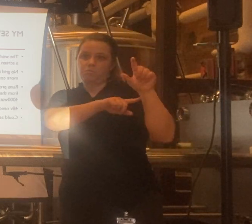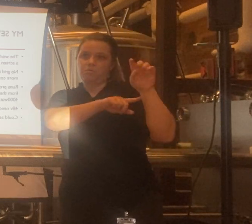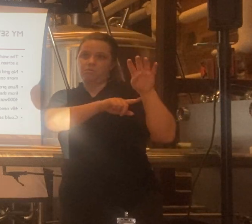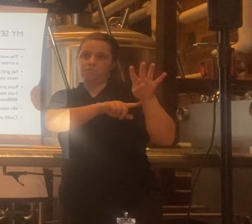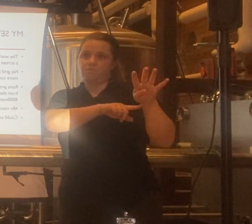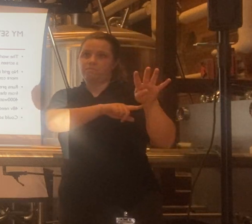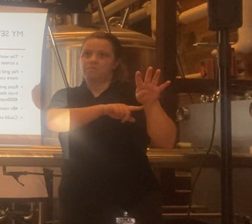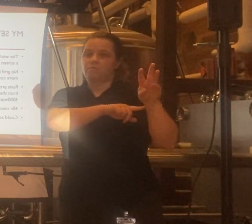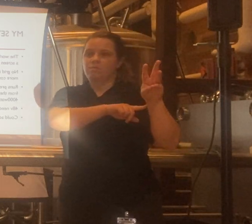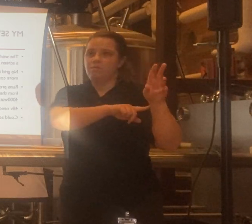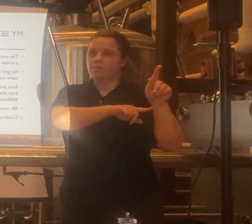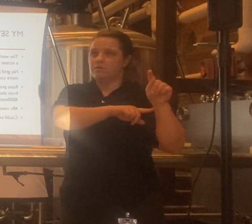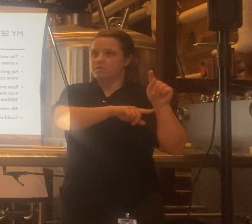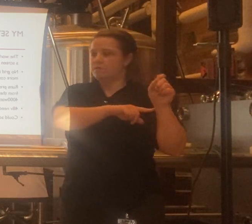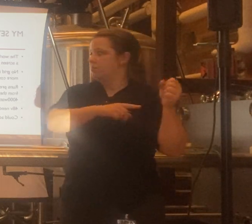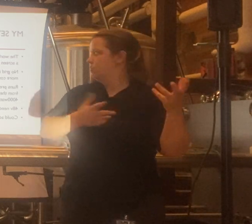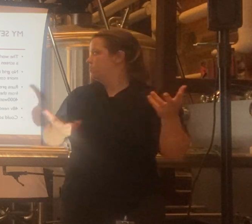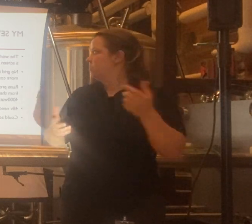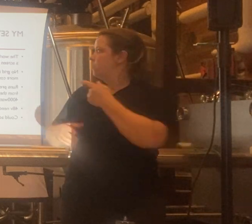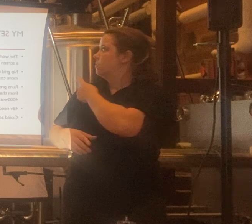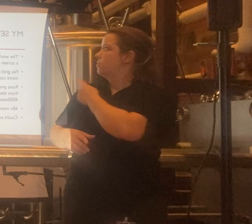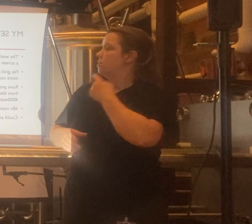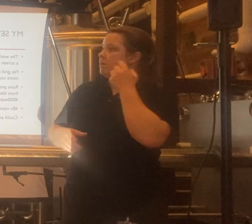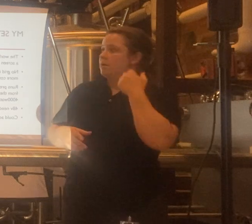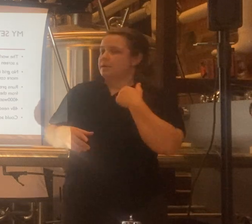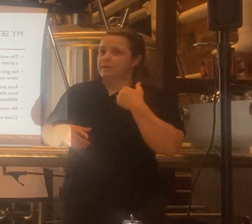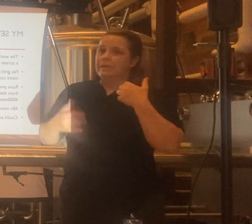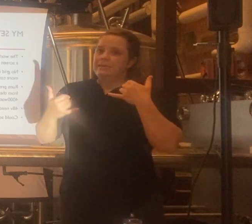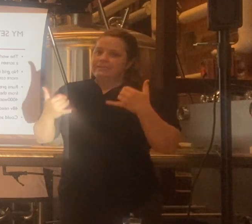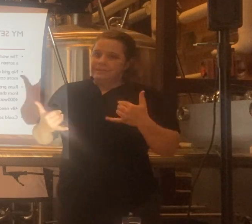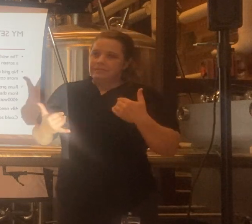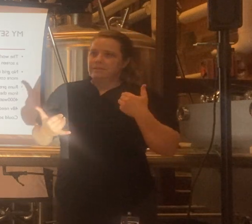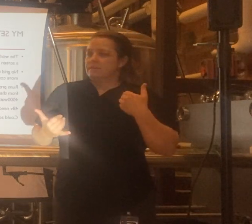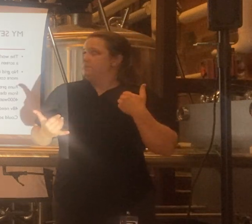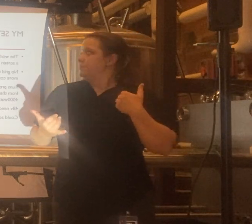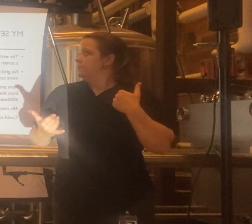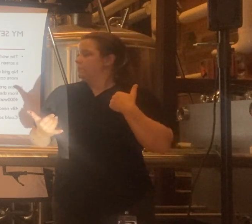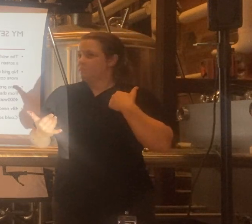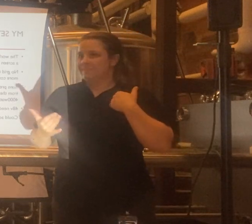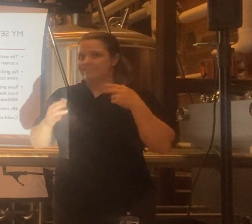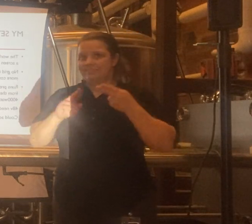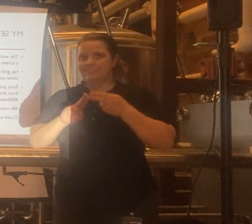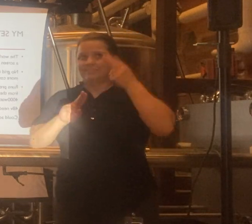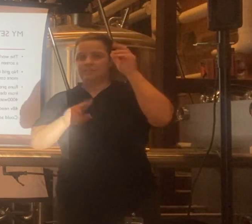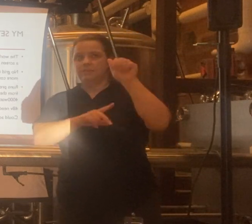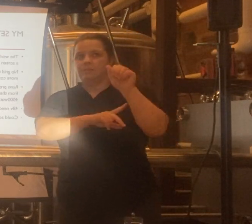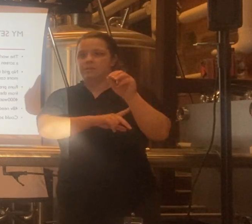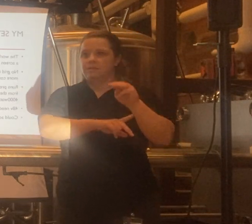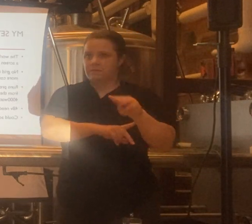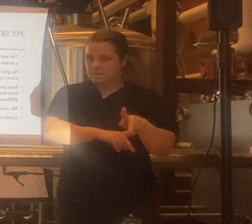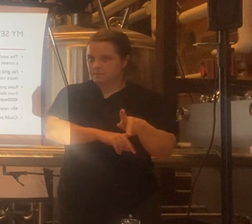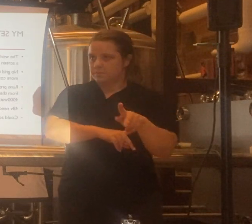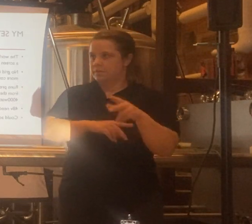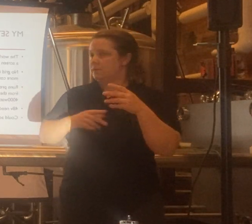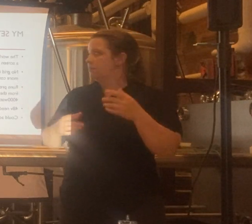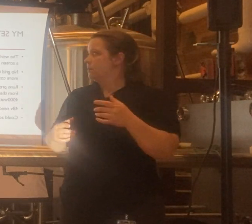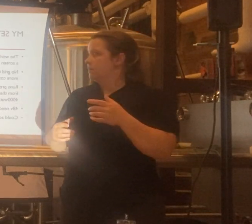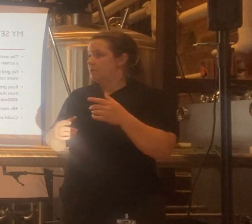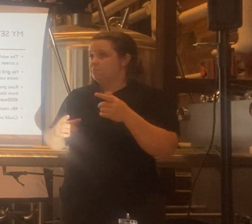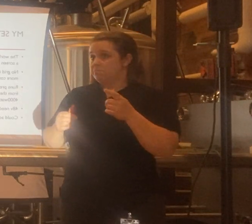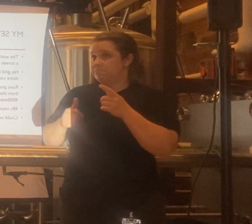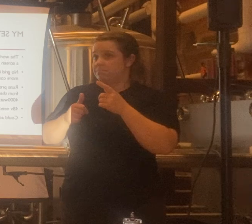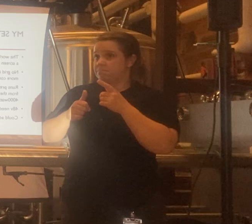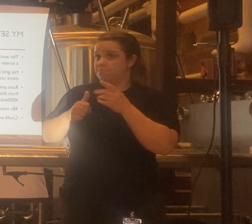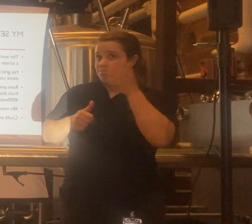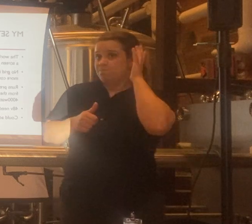have cleaned this up since this picture. I actually got a slightly higher amp unit. When I put the solar tracker in, this unit couldn't take the amps of the solar tracker. I had to